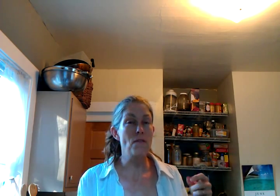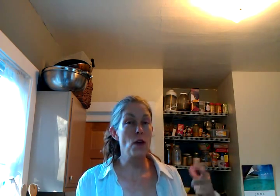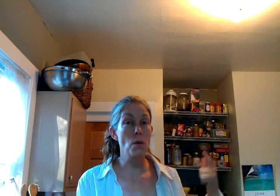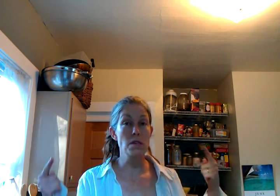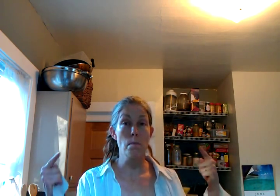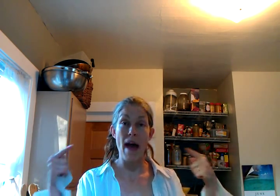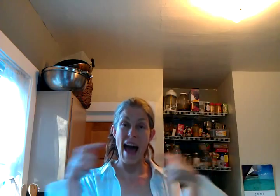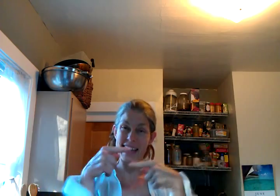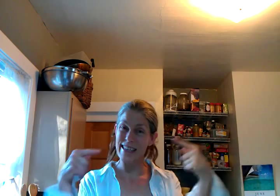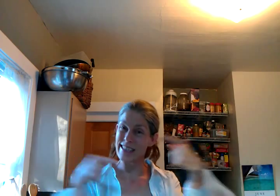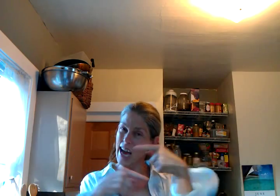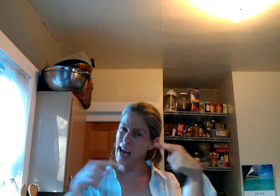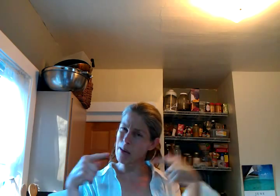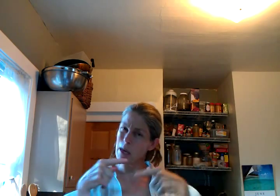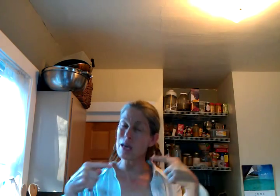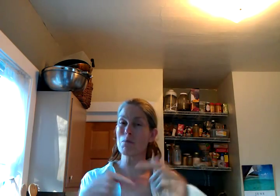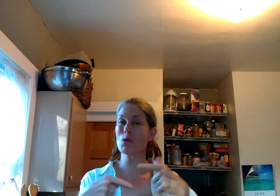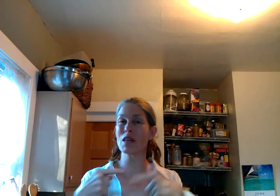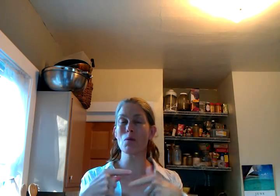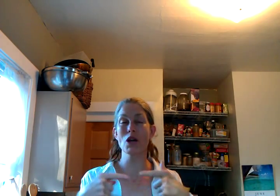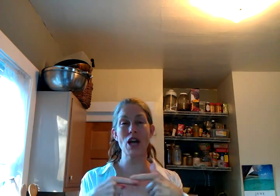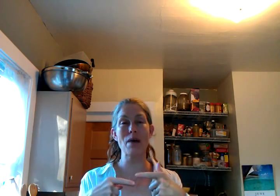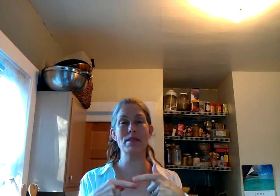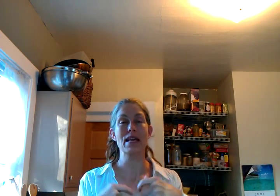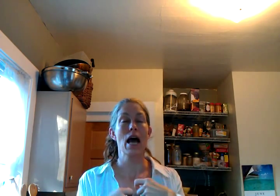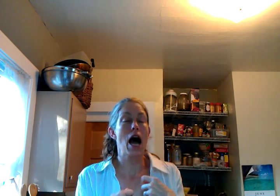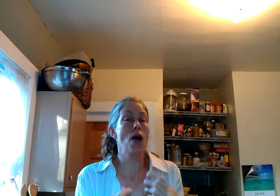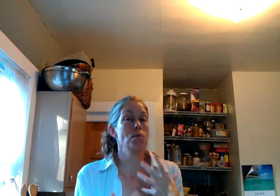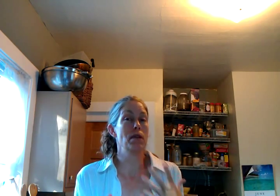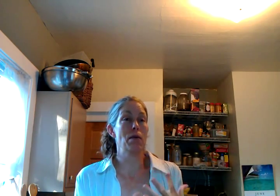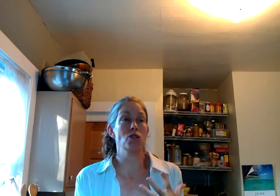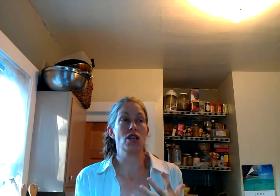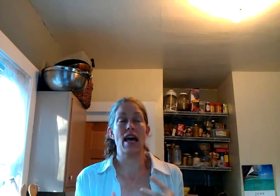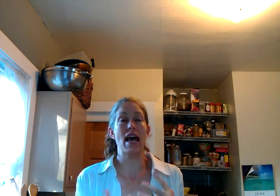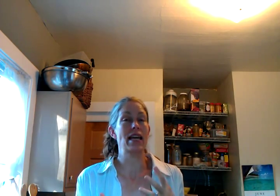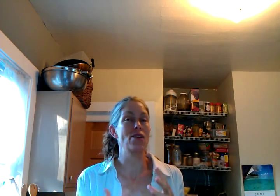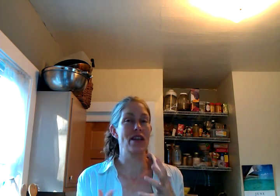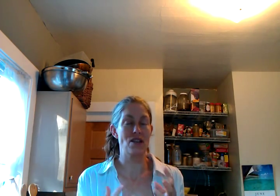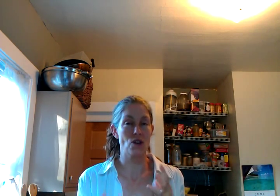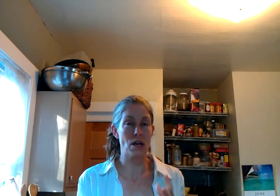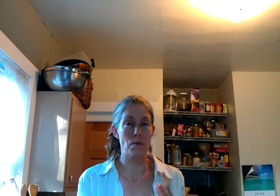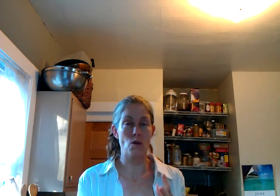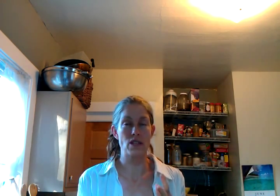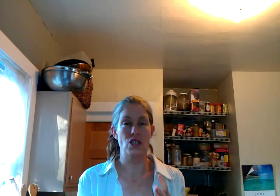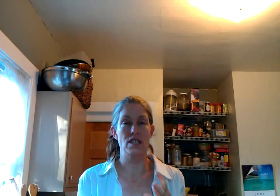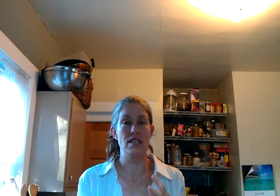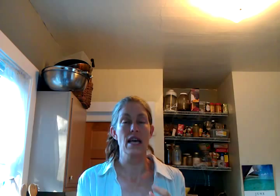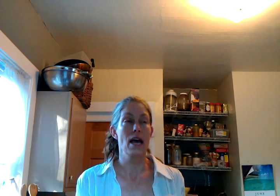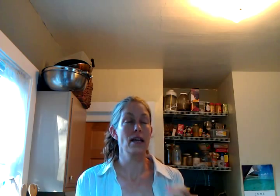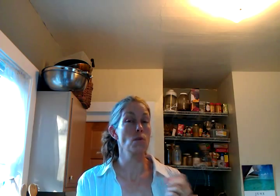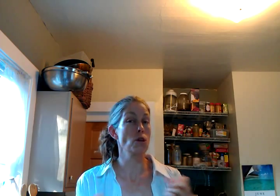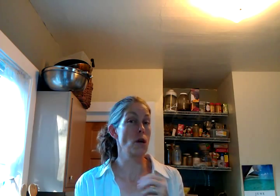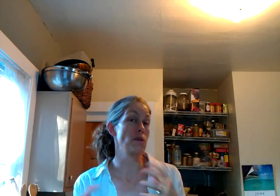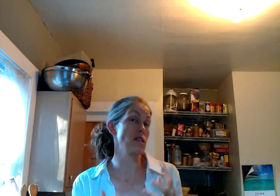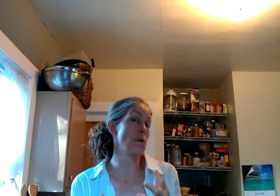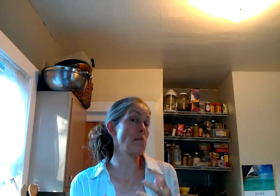there was passing time between the workshops, I would have been able to hang out and answer a couple of questions. Another workshop participant, it